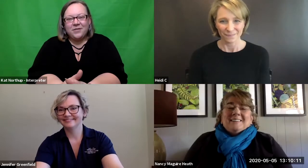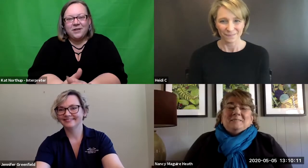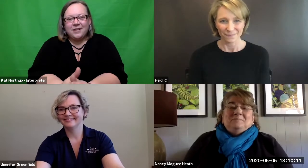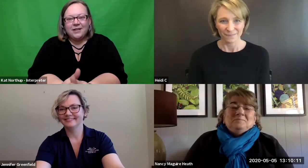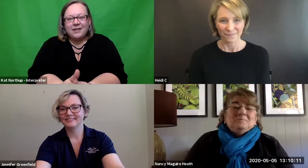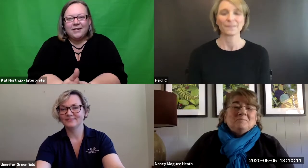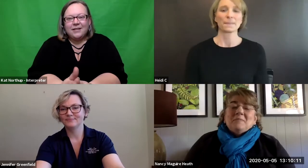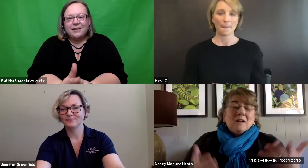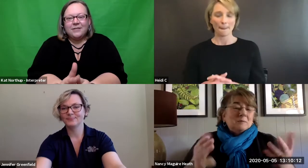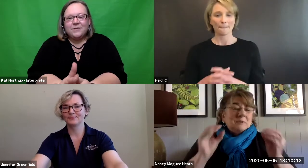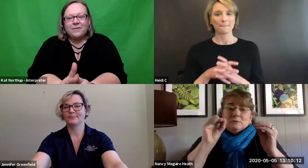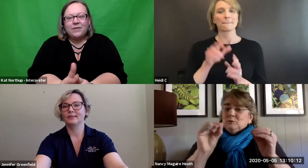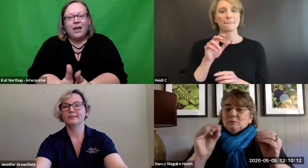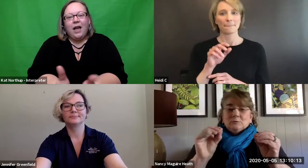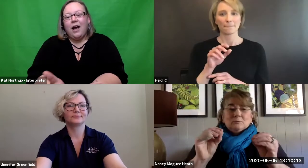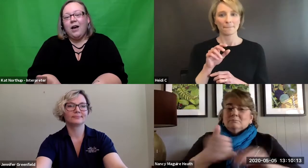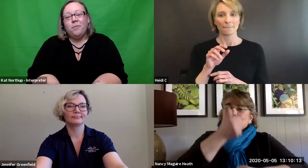Hi, everyone.